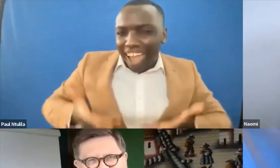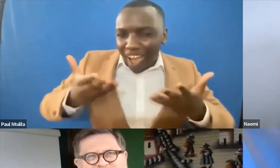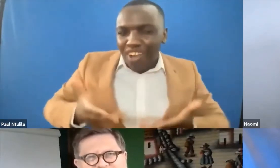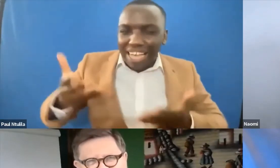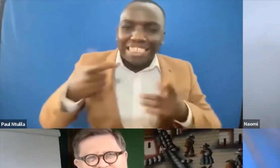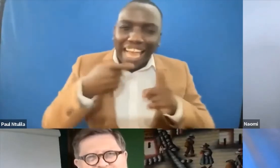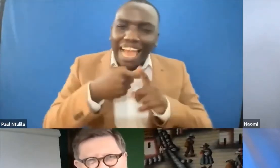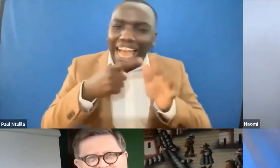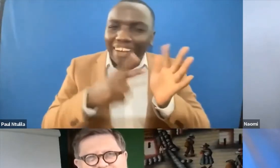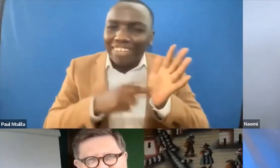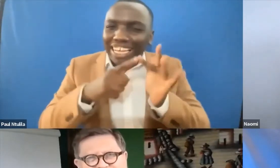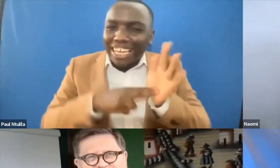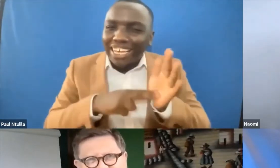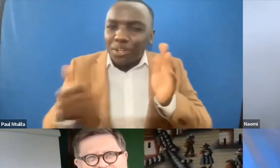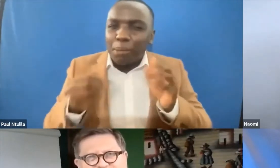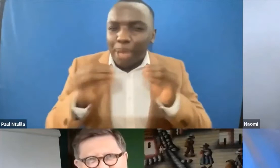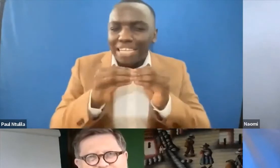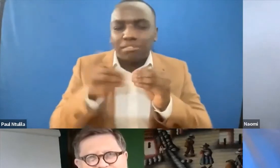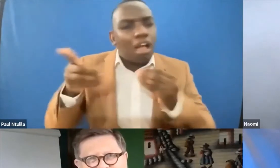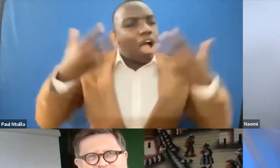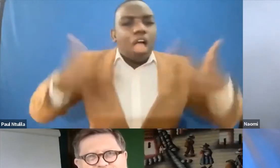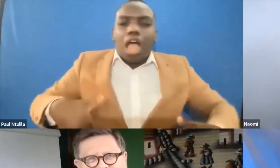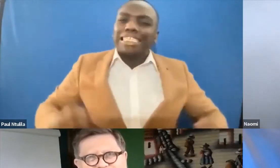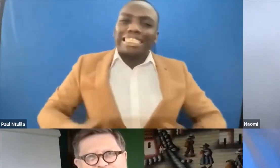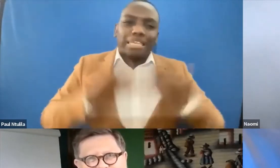during my degree,